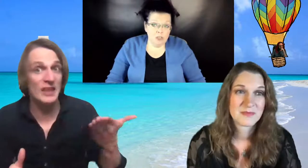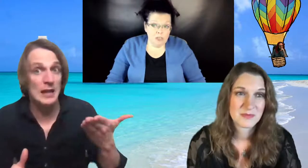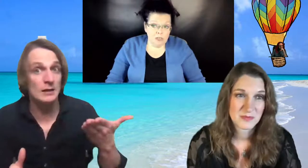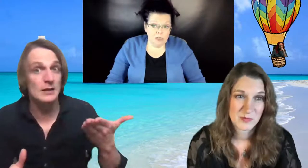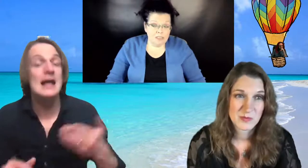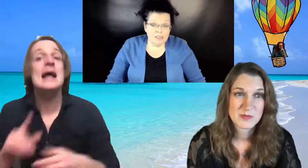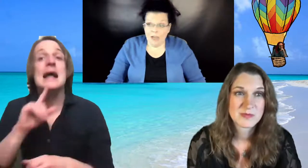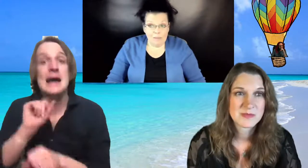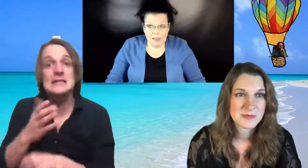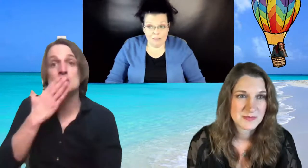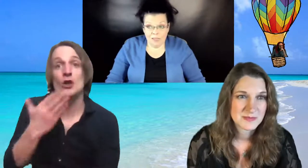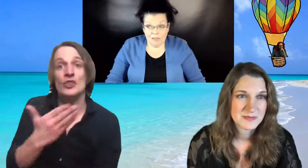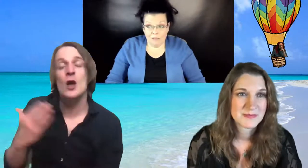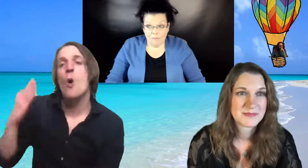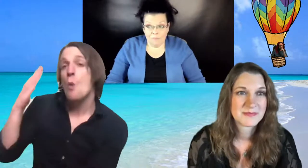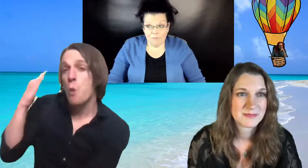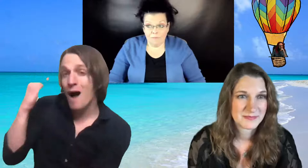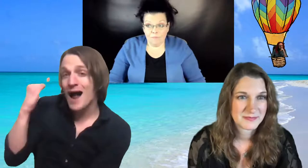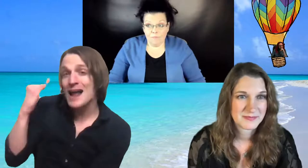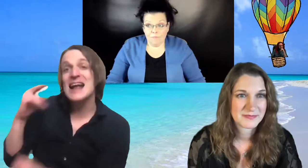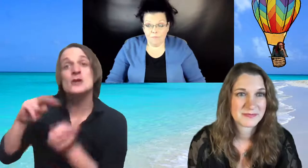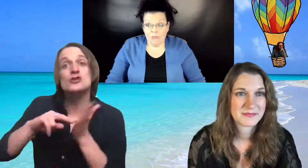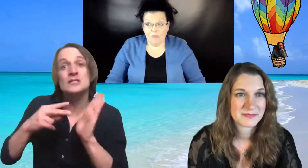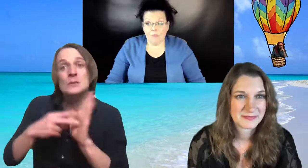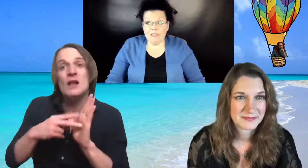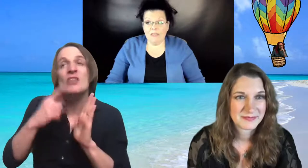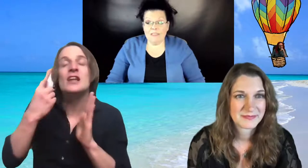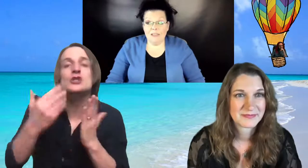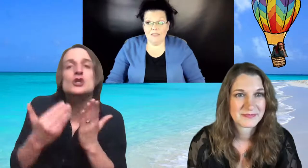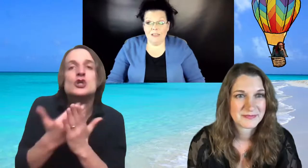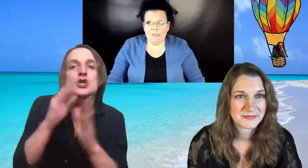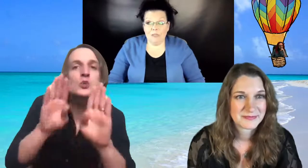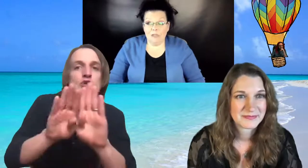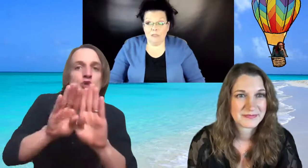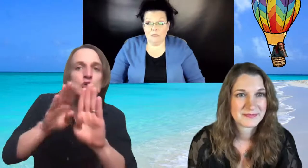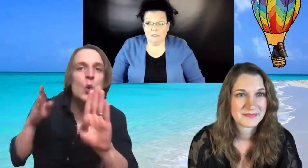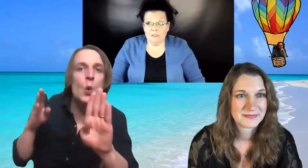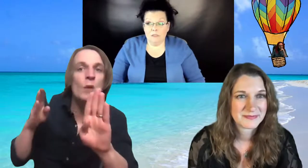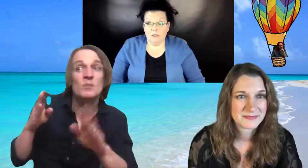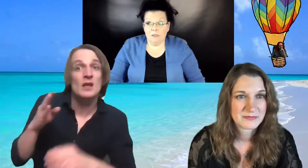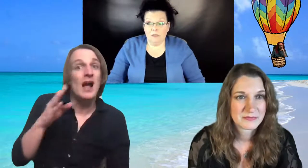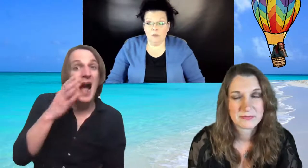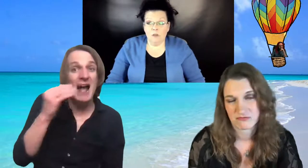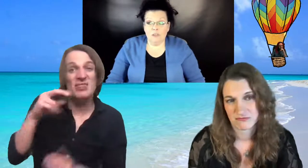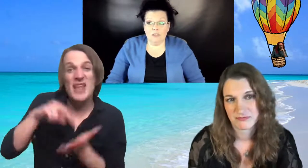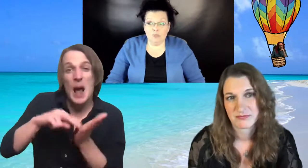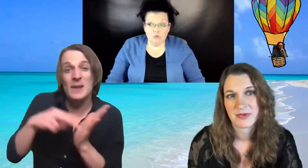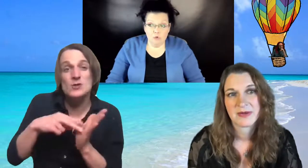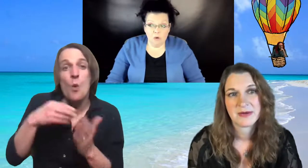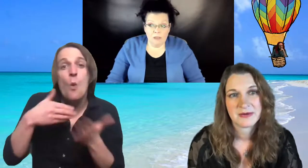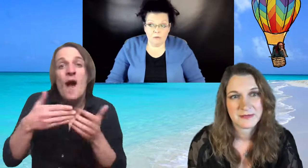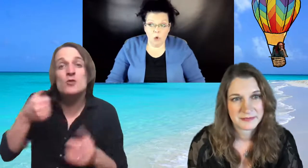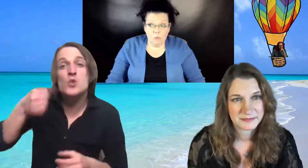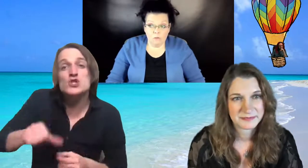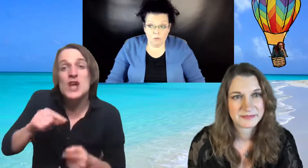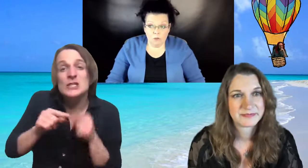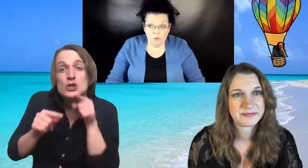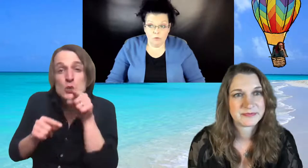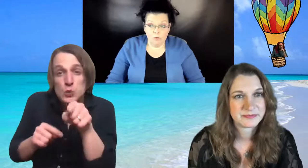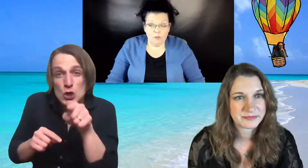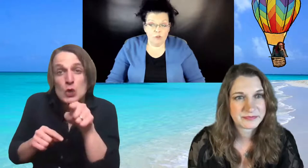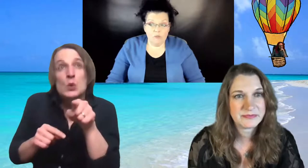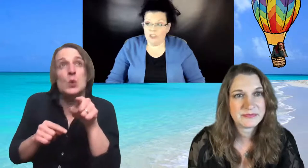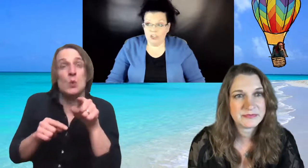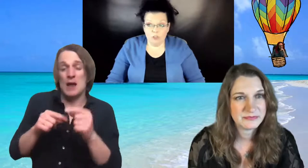Rejection is a good thing. It's not a bad thing. And the reason I say that is because that's a new door that was open for